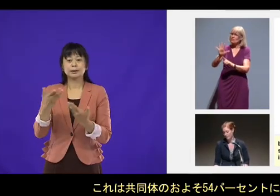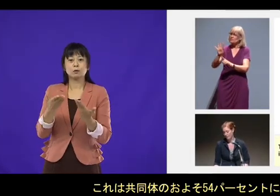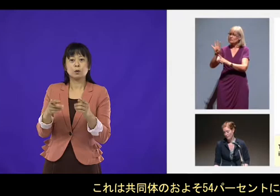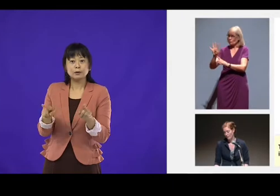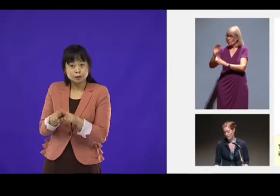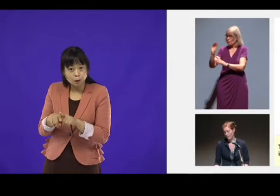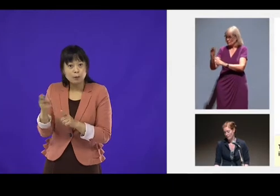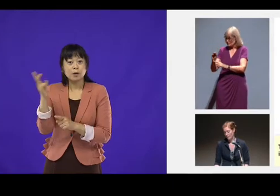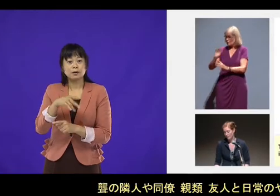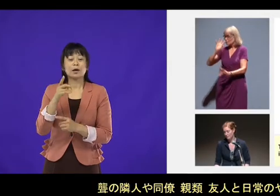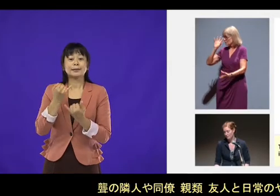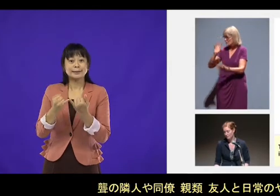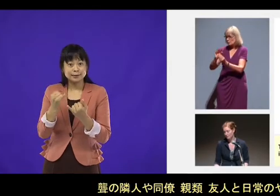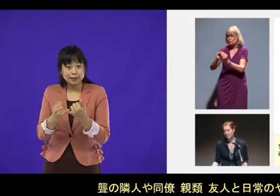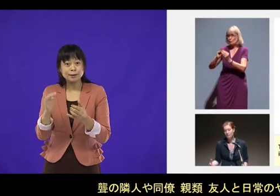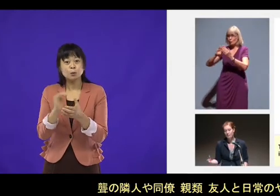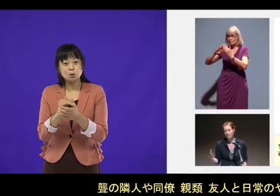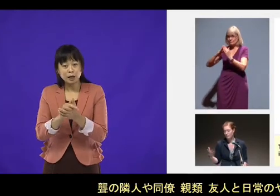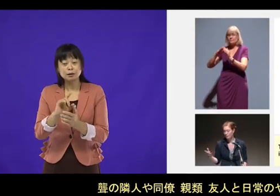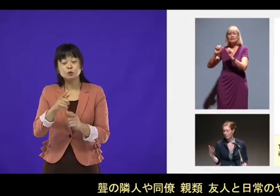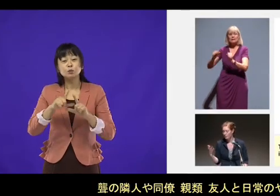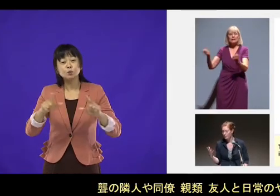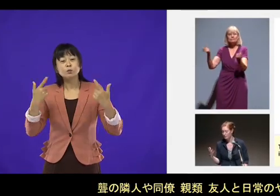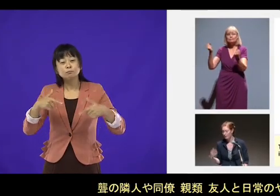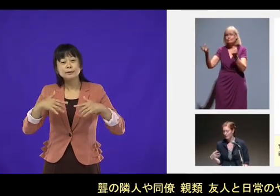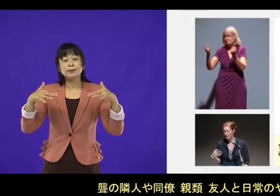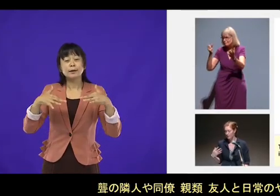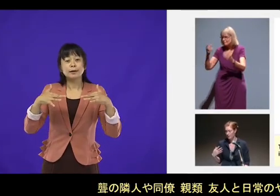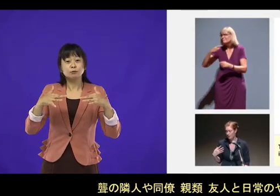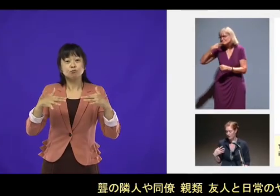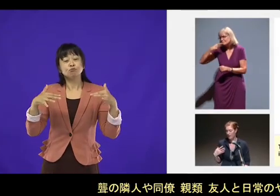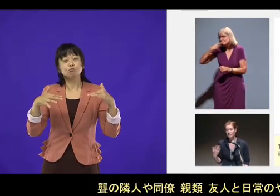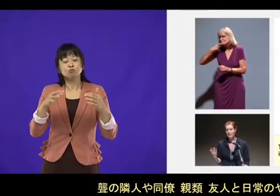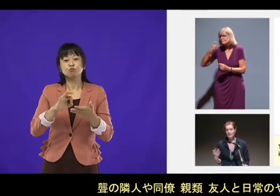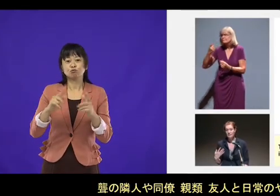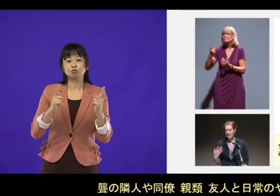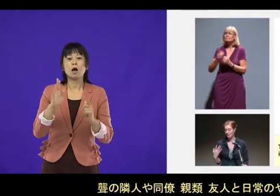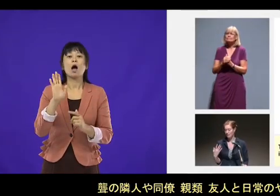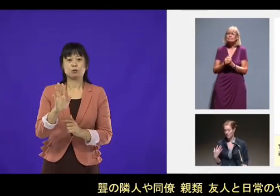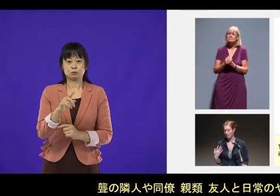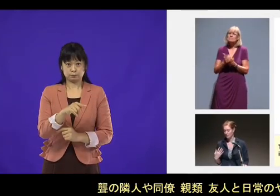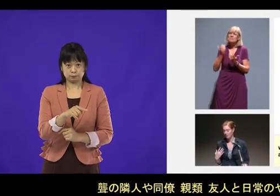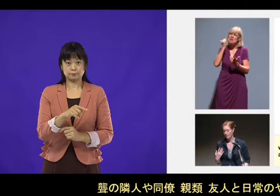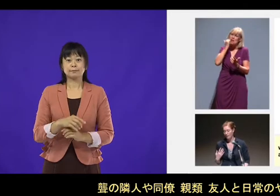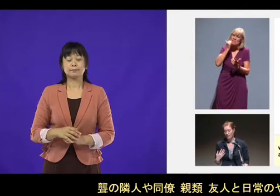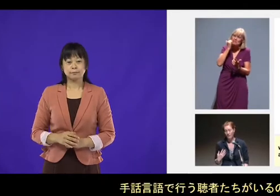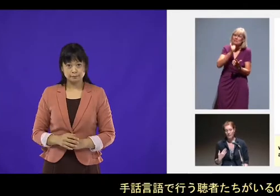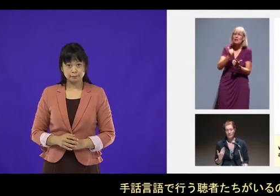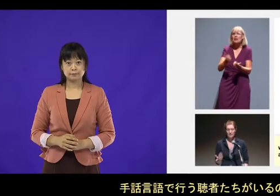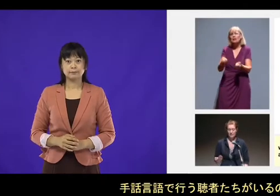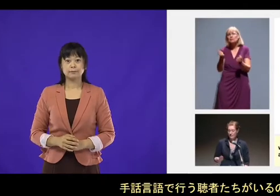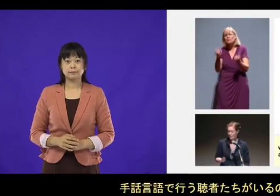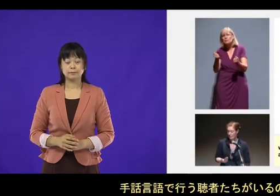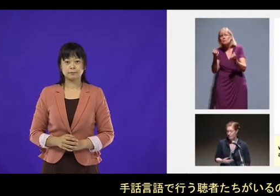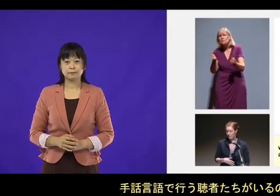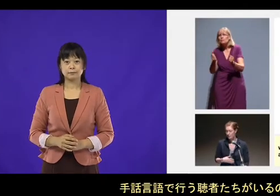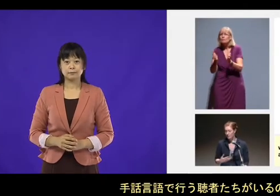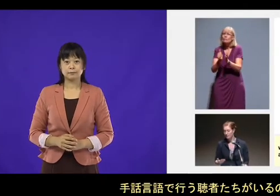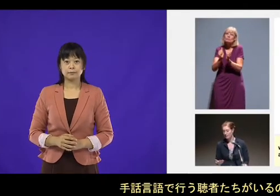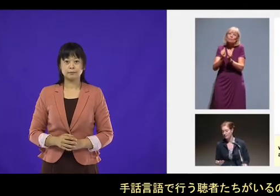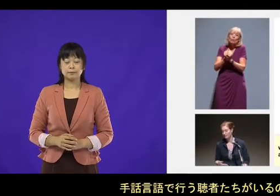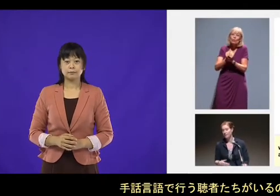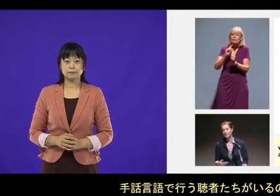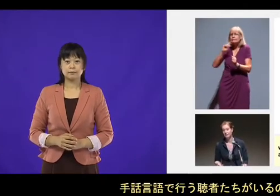community. And these are just hearing people who use sign language in day-to-day interaction with their deaf